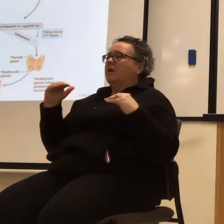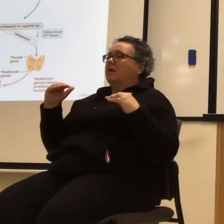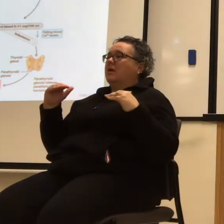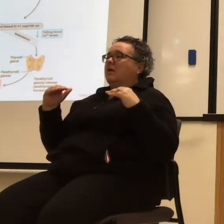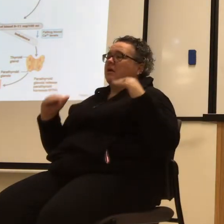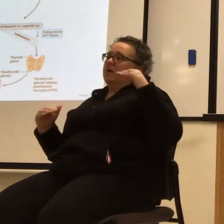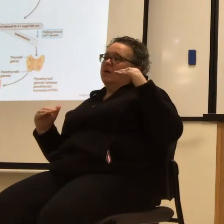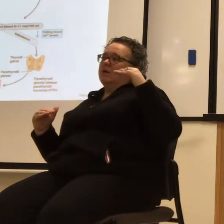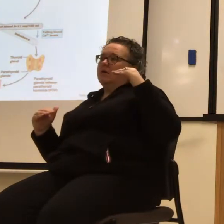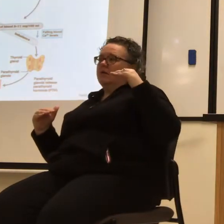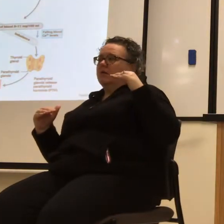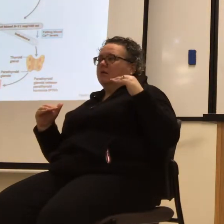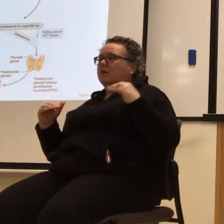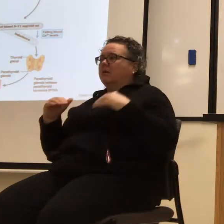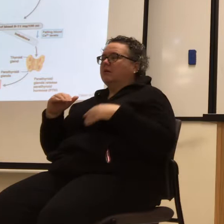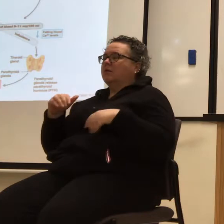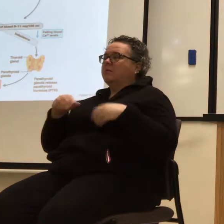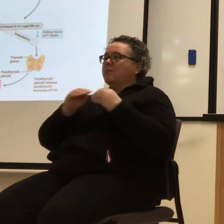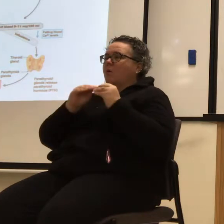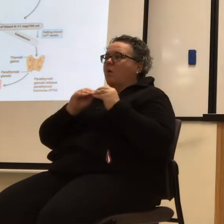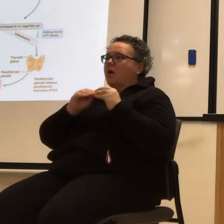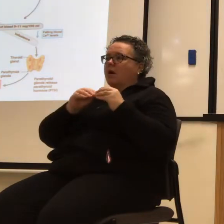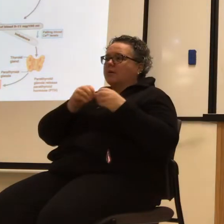net deposition of bone.